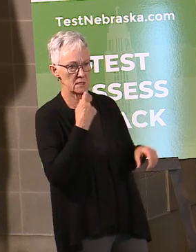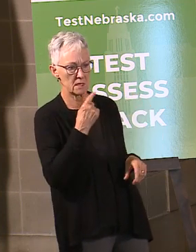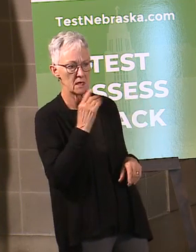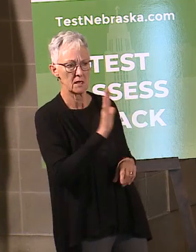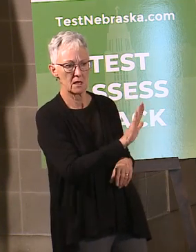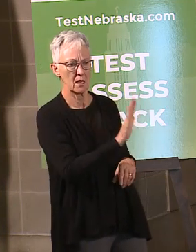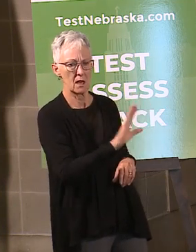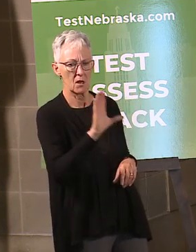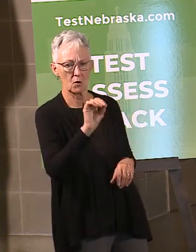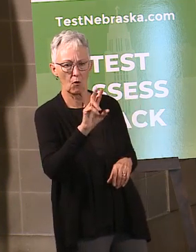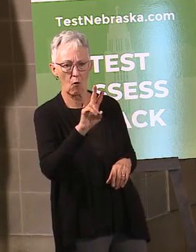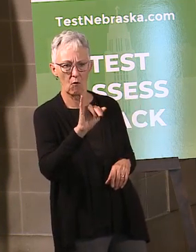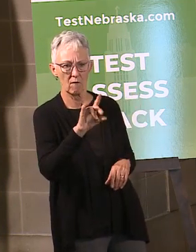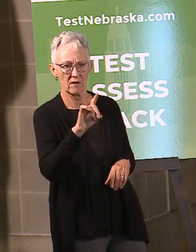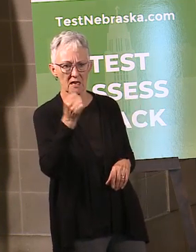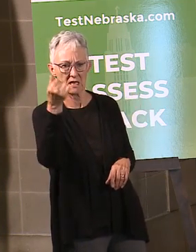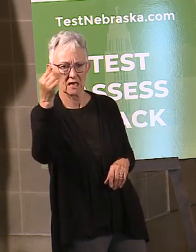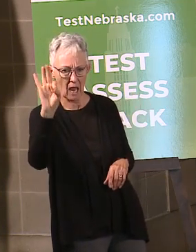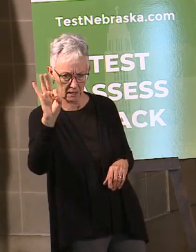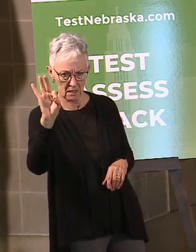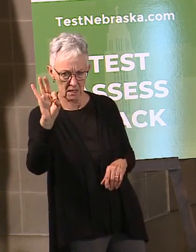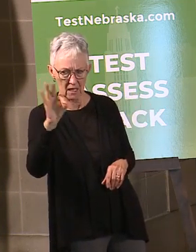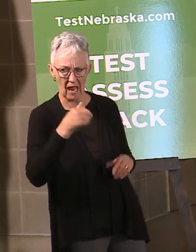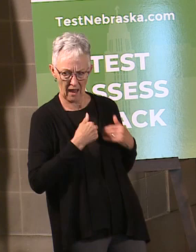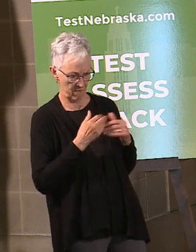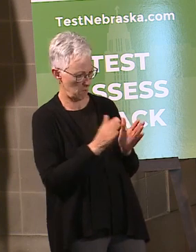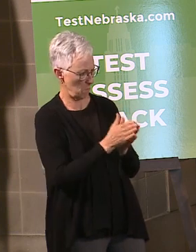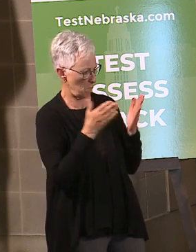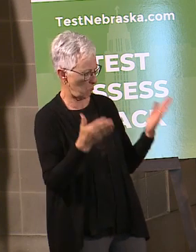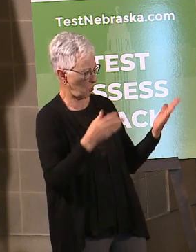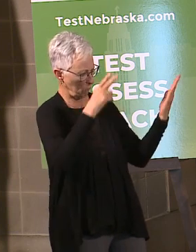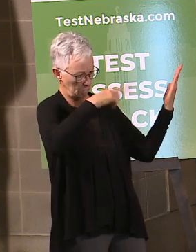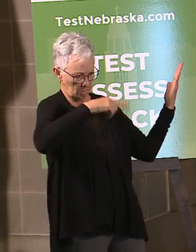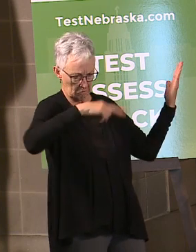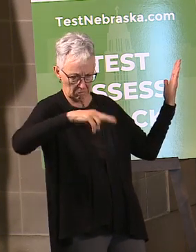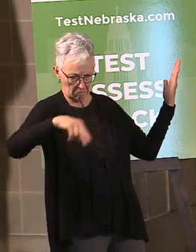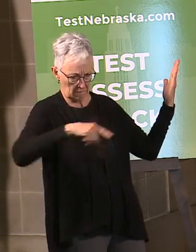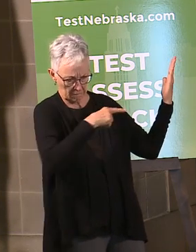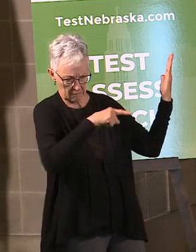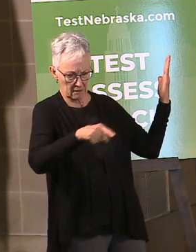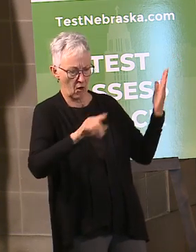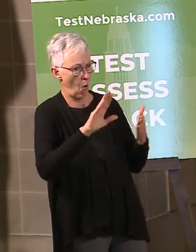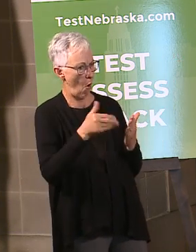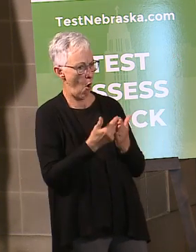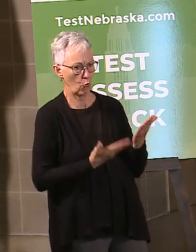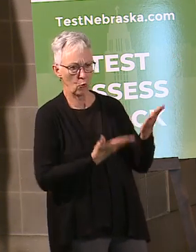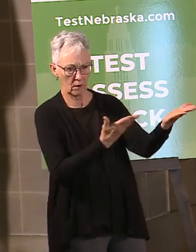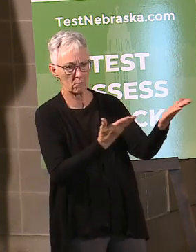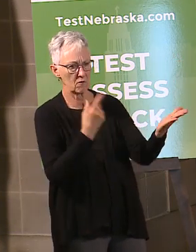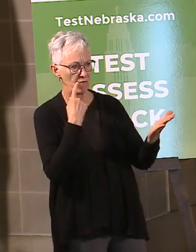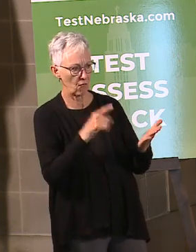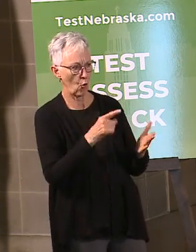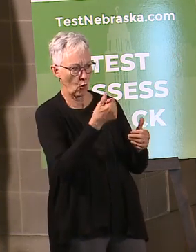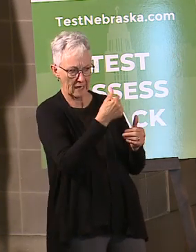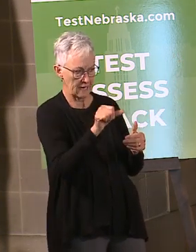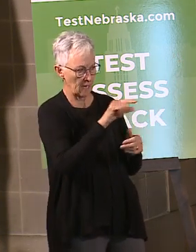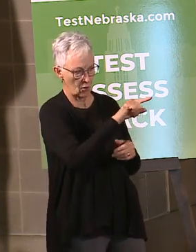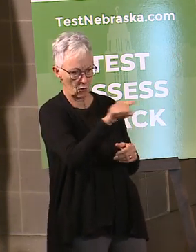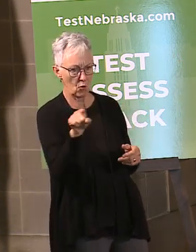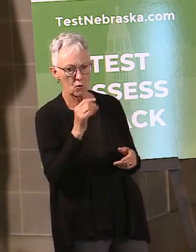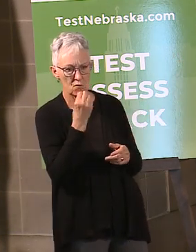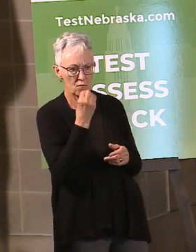COVID-19 playbook, which is the best practices document that we have been sharing with all the food processors and working with them to be able to start implementing